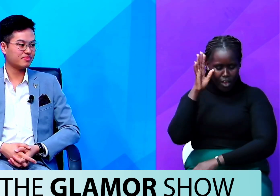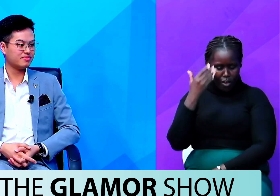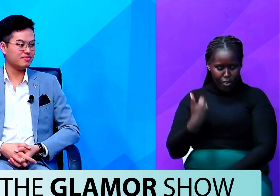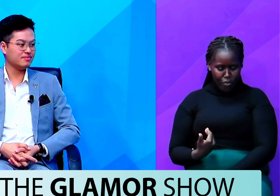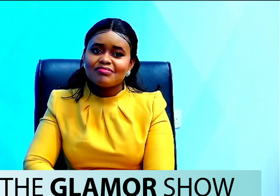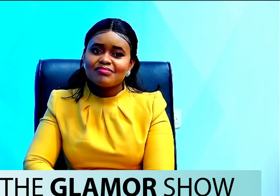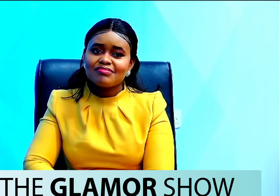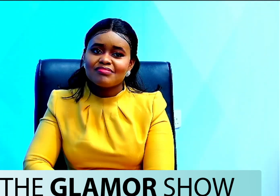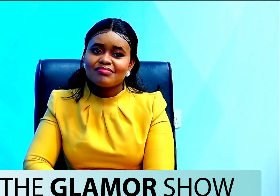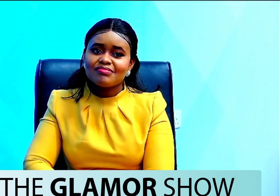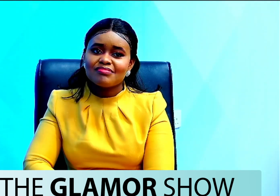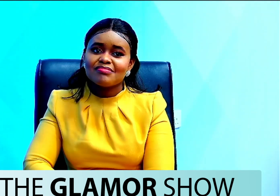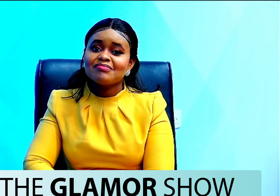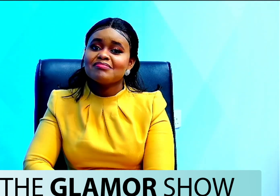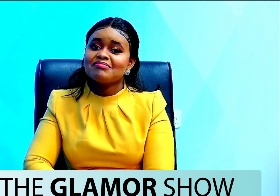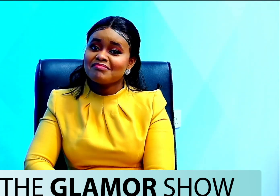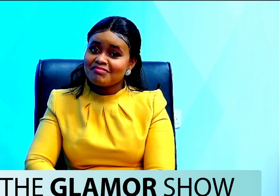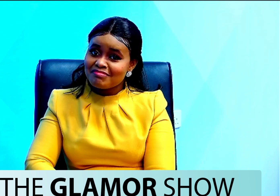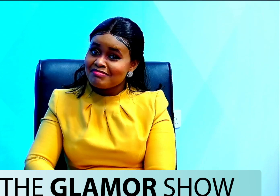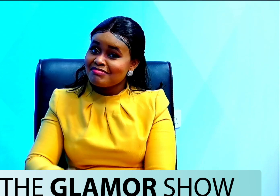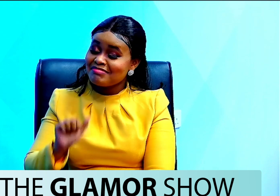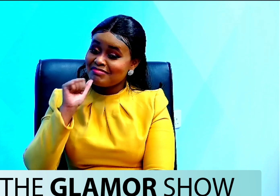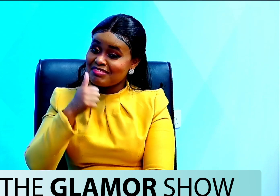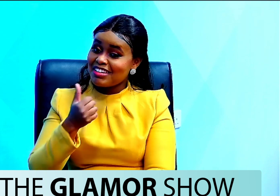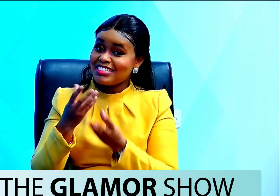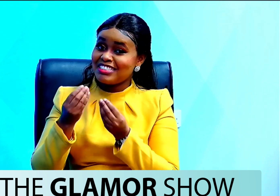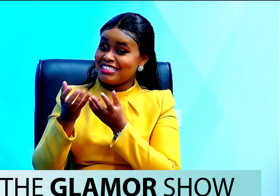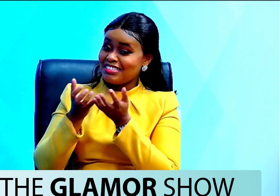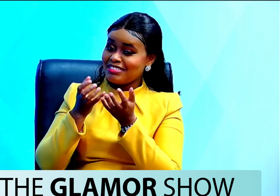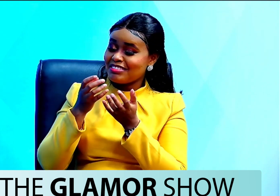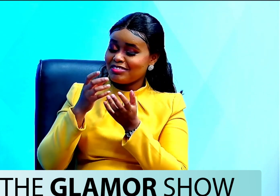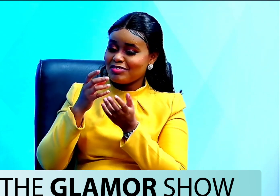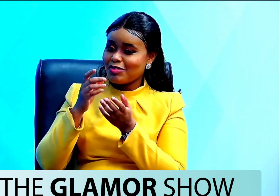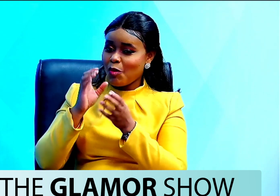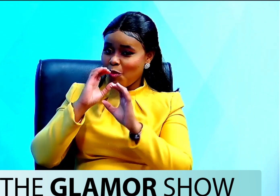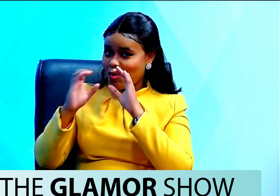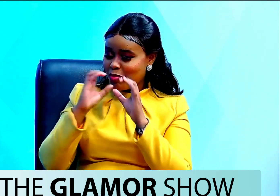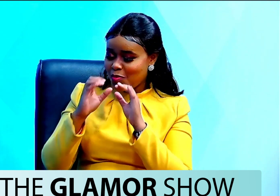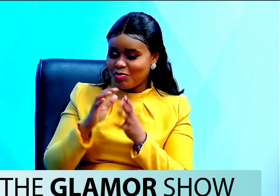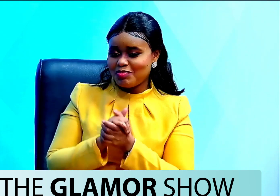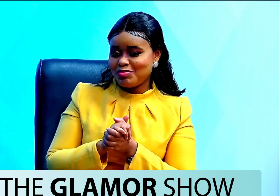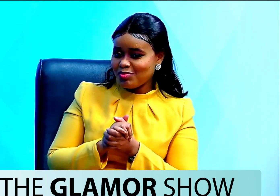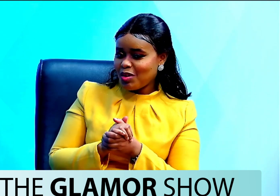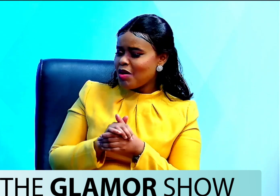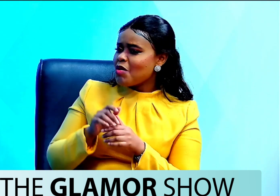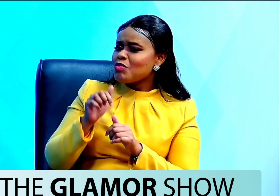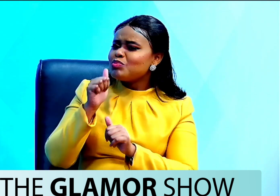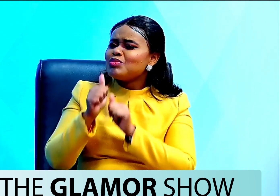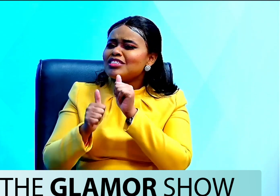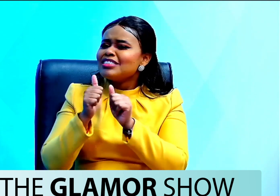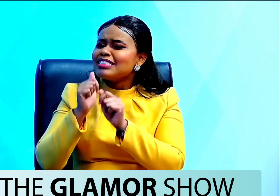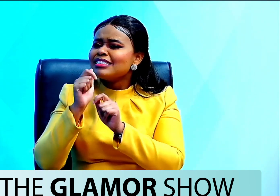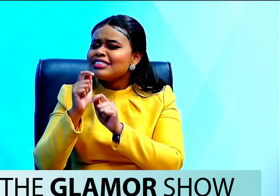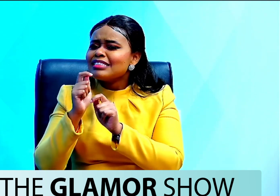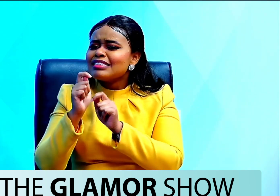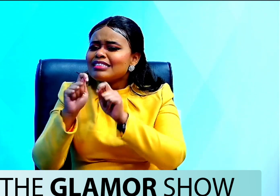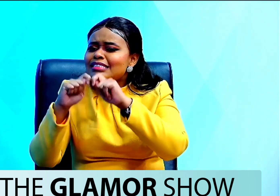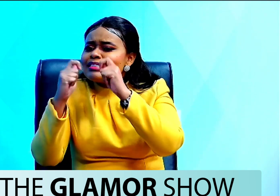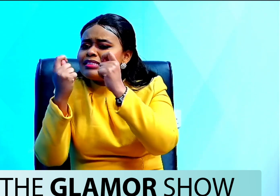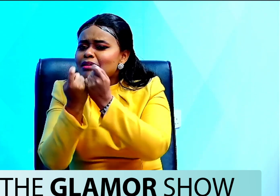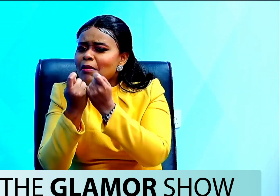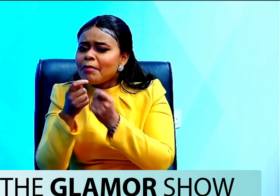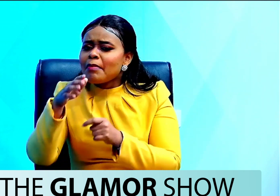Interesting. because that aspect of marketing